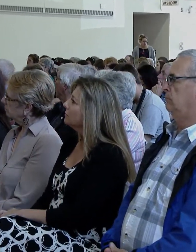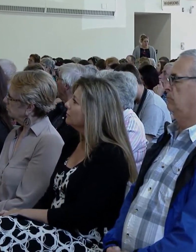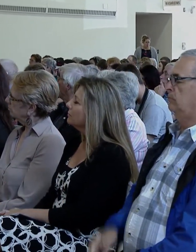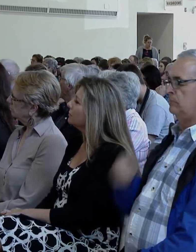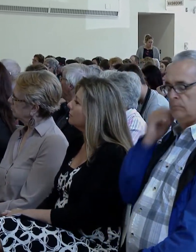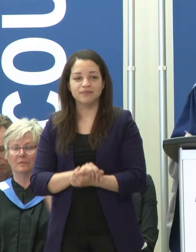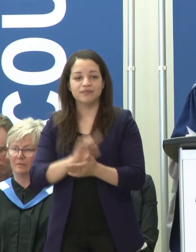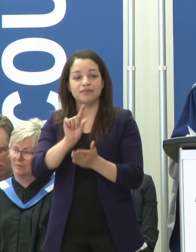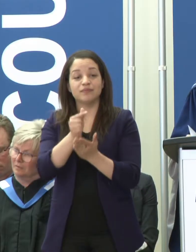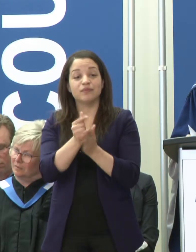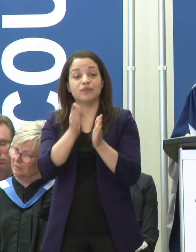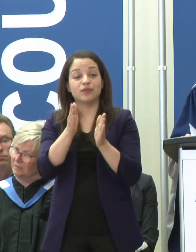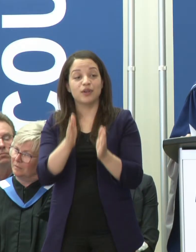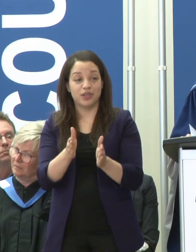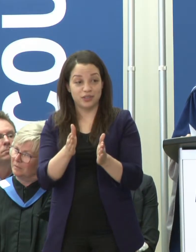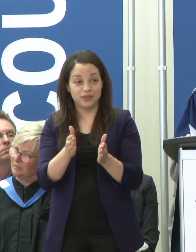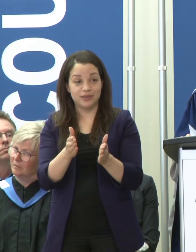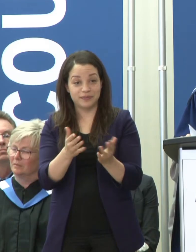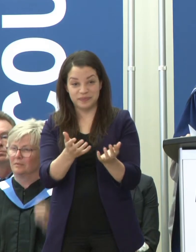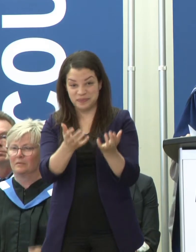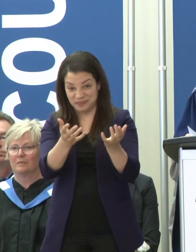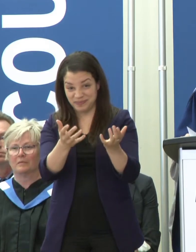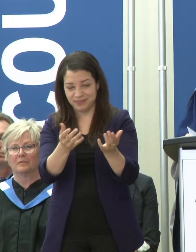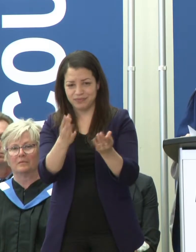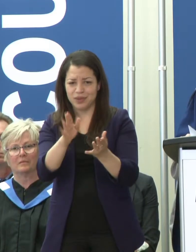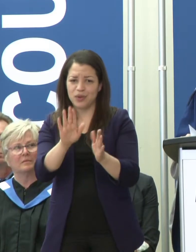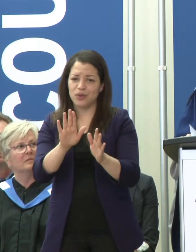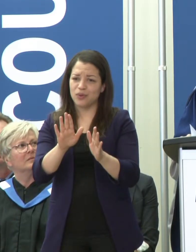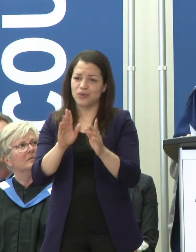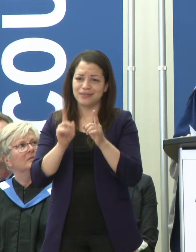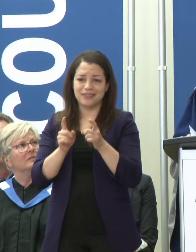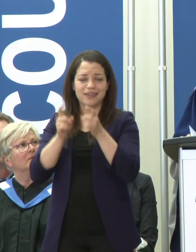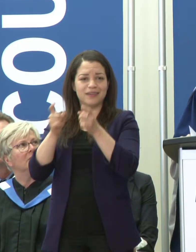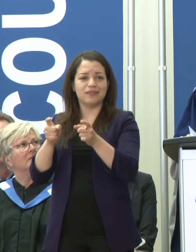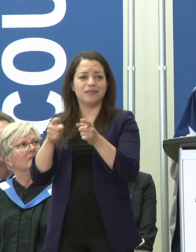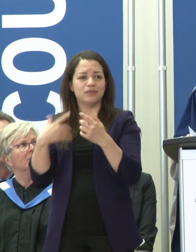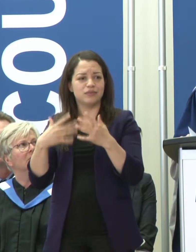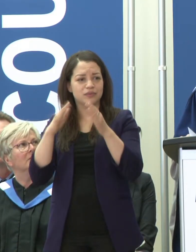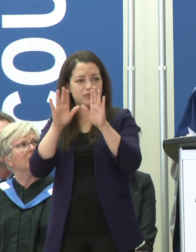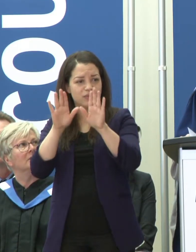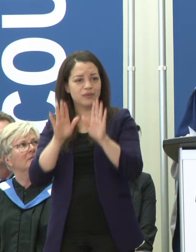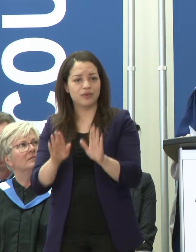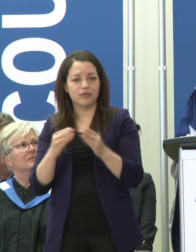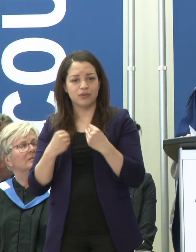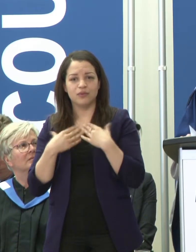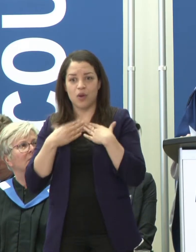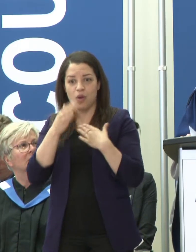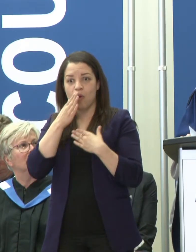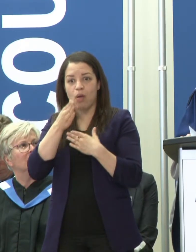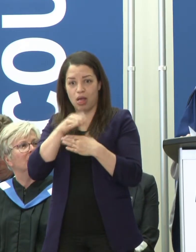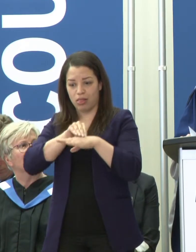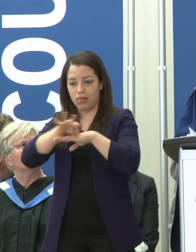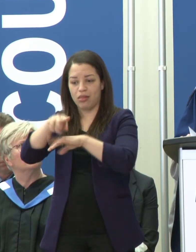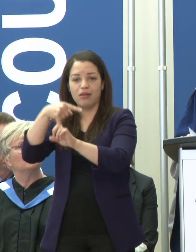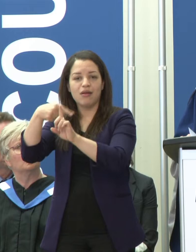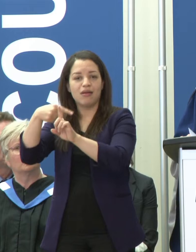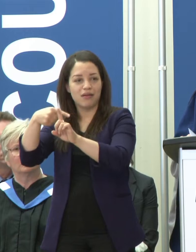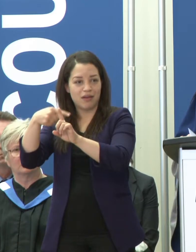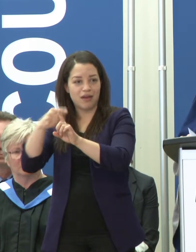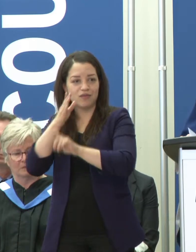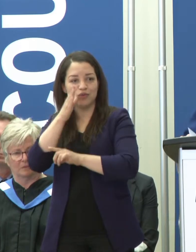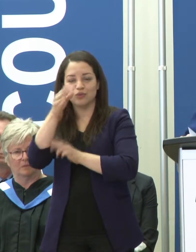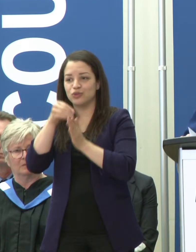Graduates, please know that your very generous gift will make a significant impact in the lives of future students by